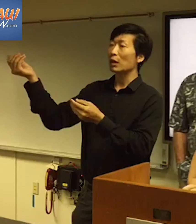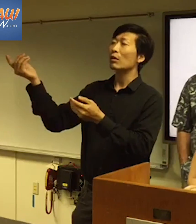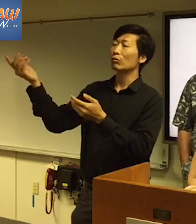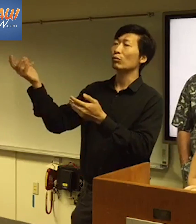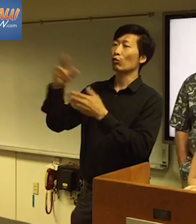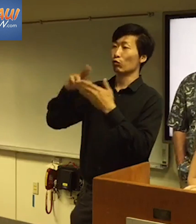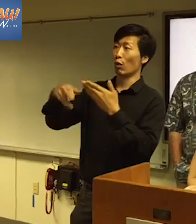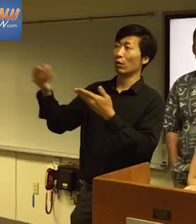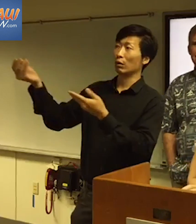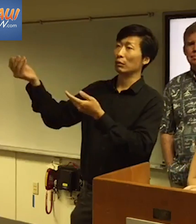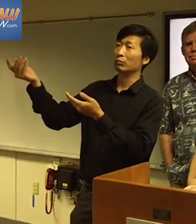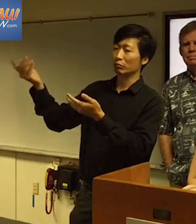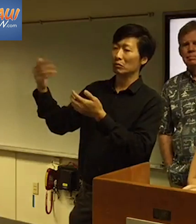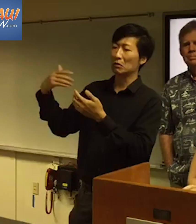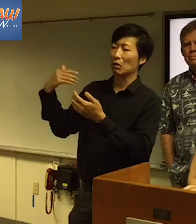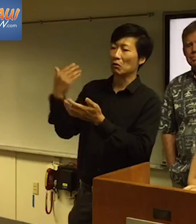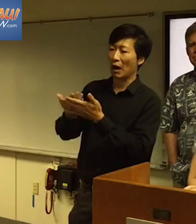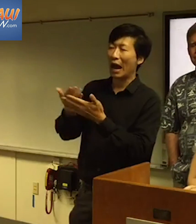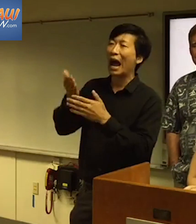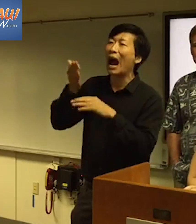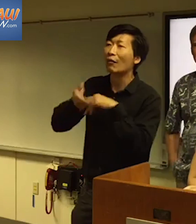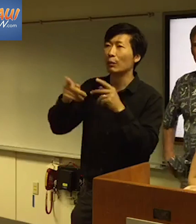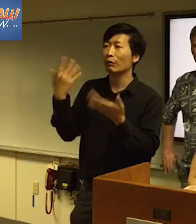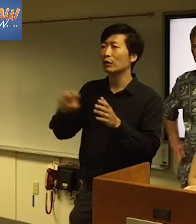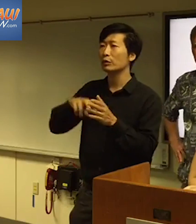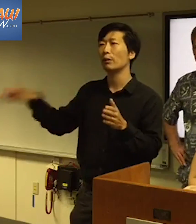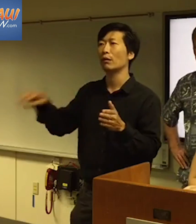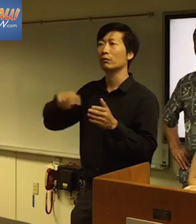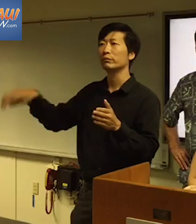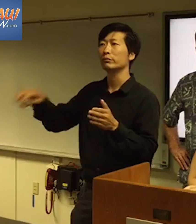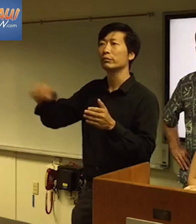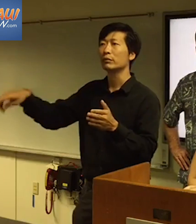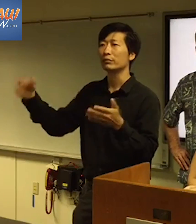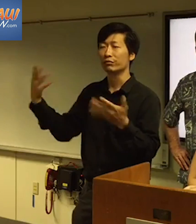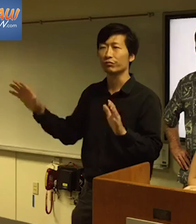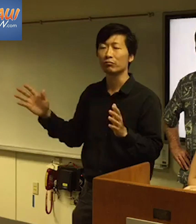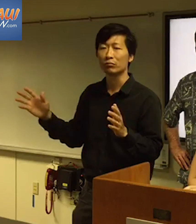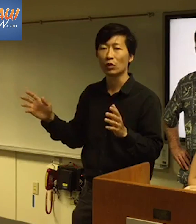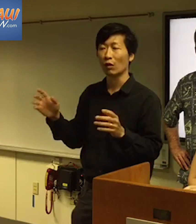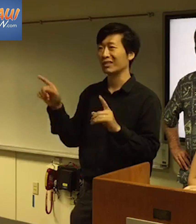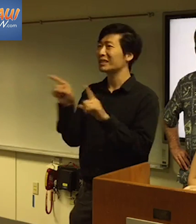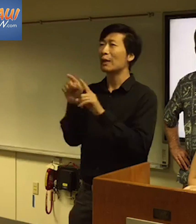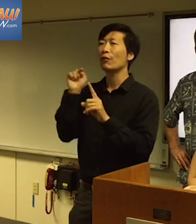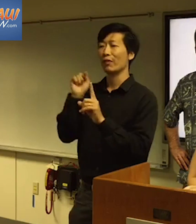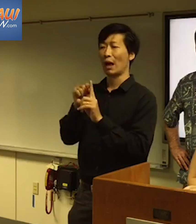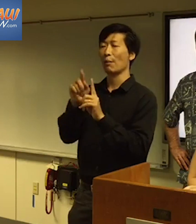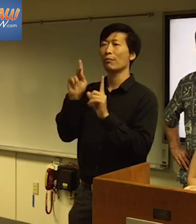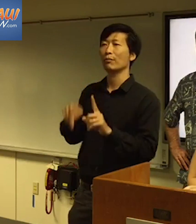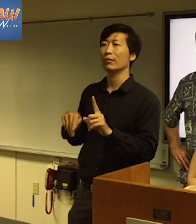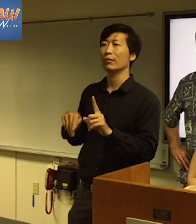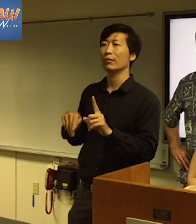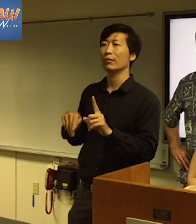contacts and so forth. So why haven't we maximized testing capacity already? We've had the test since last week. We